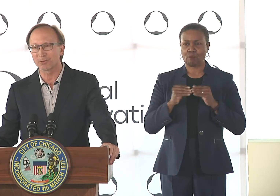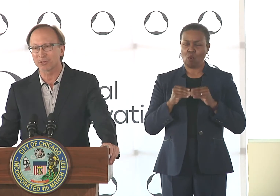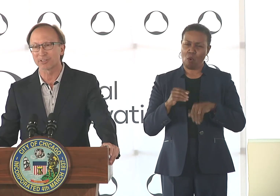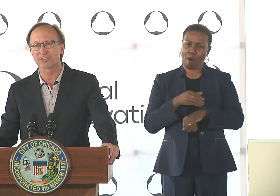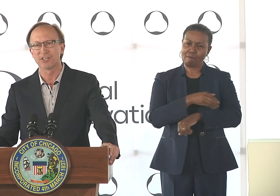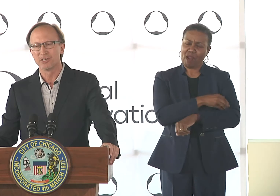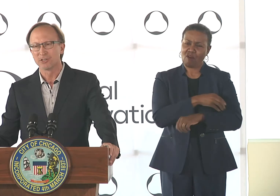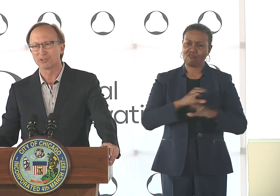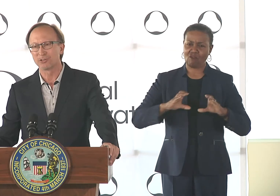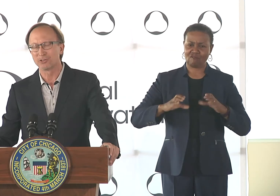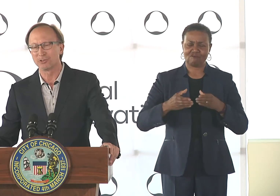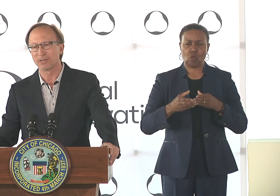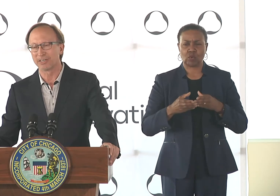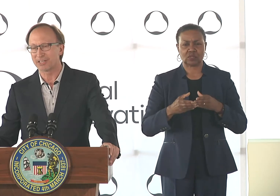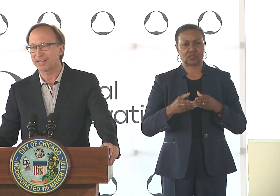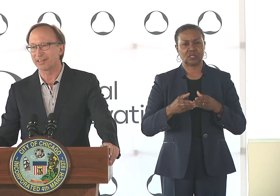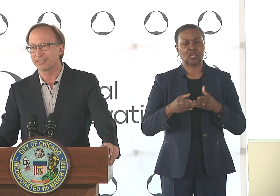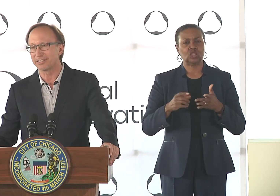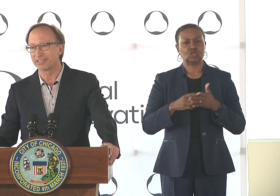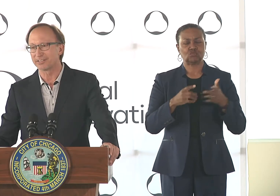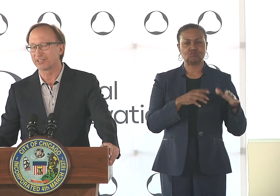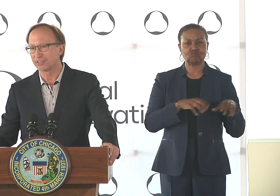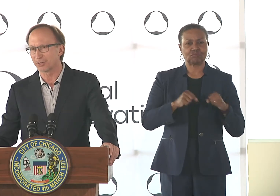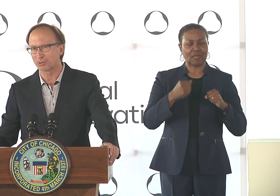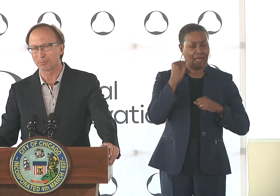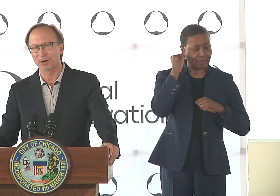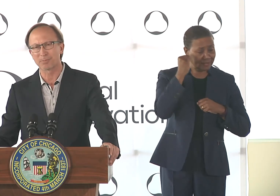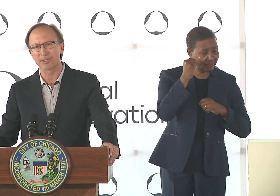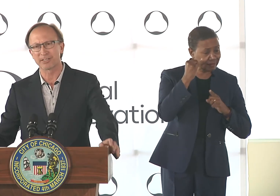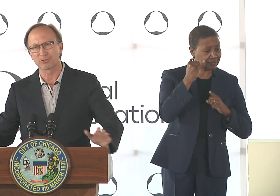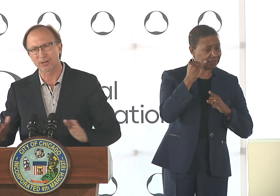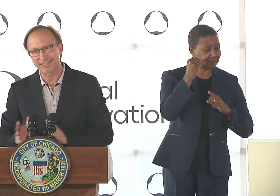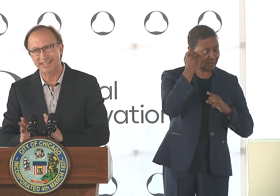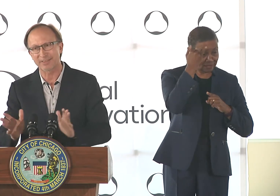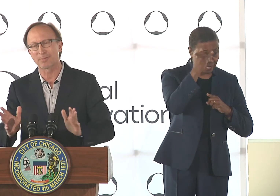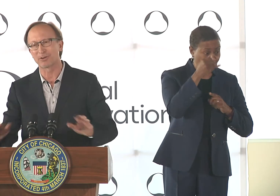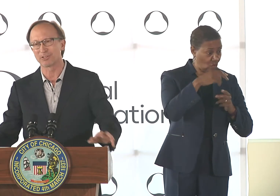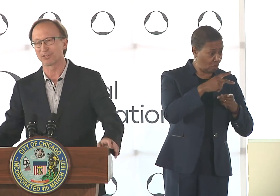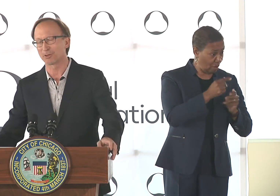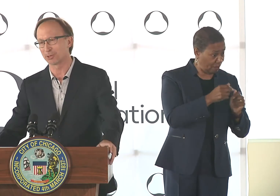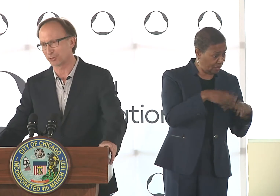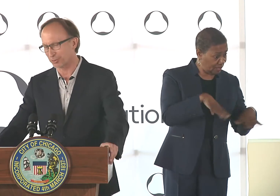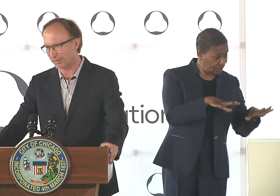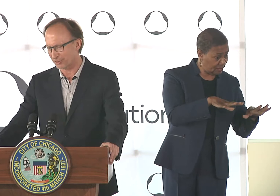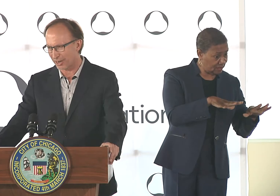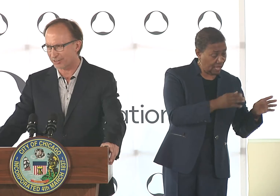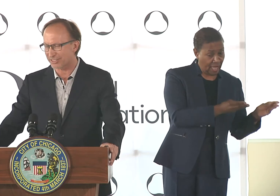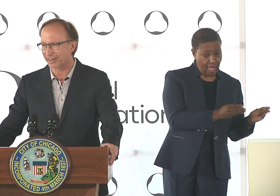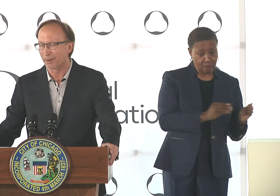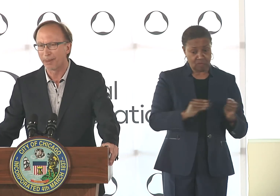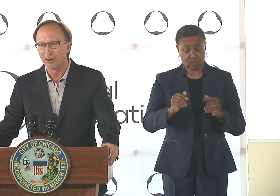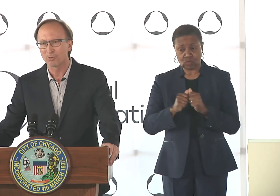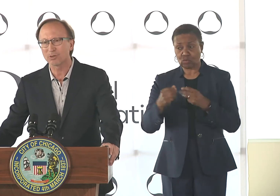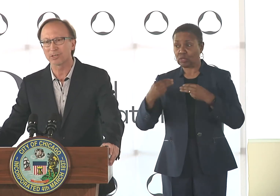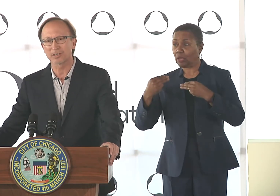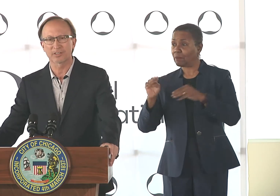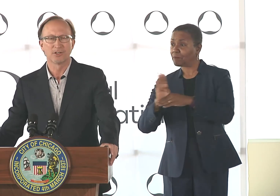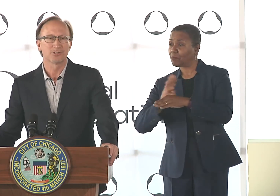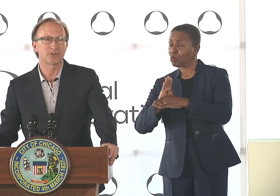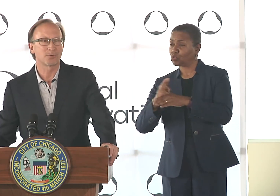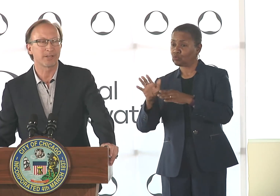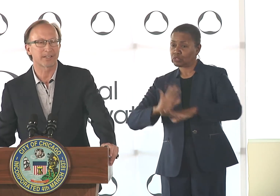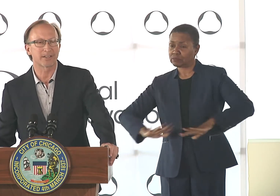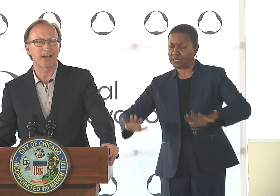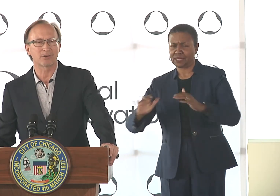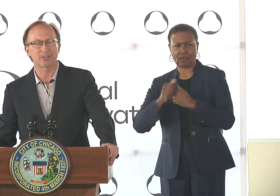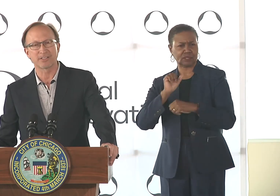powerful force to take ideas, intellectual property, and try and get them out into the commercial space. So how does that work?